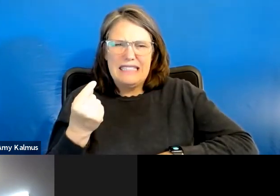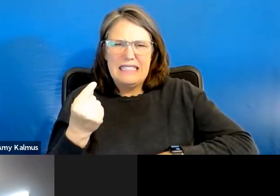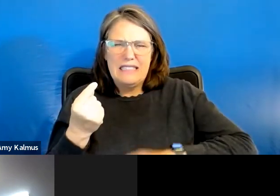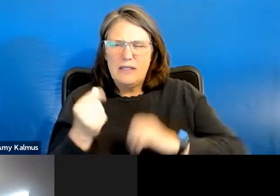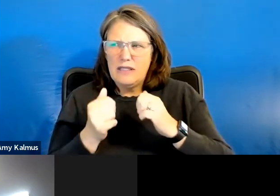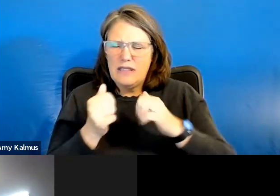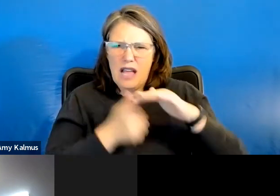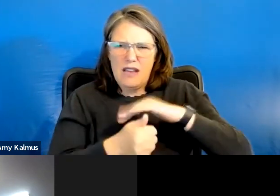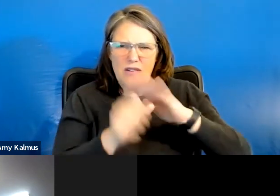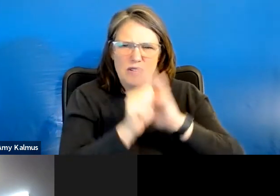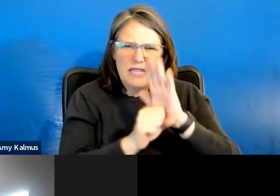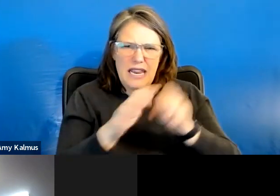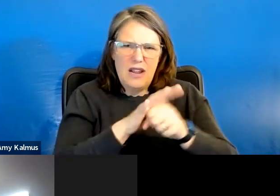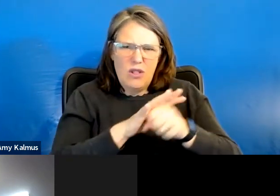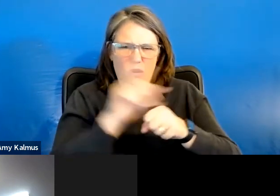local government.